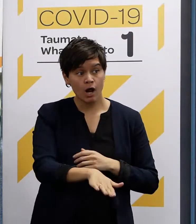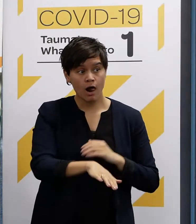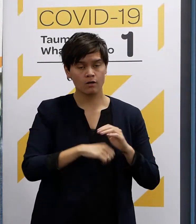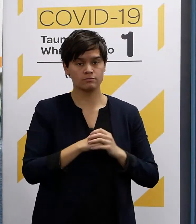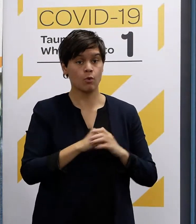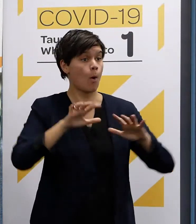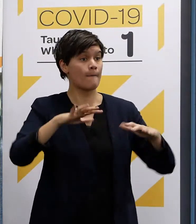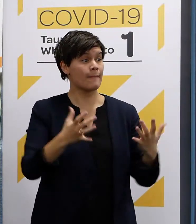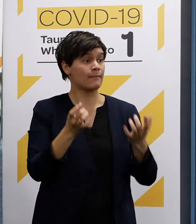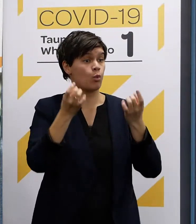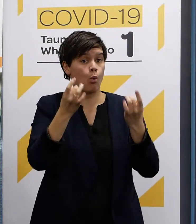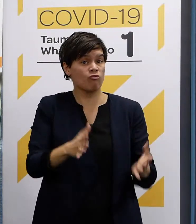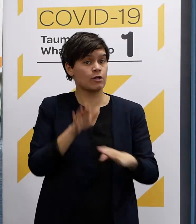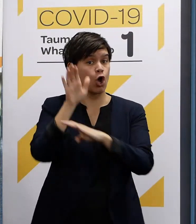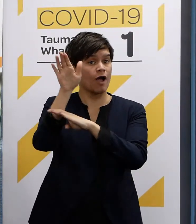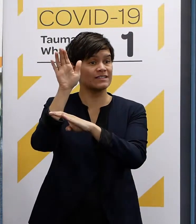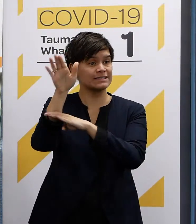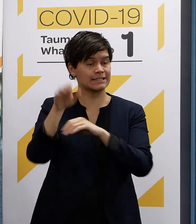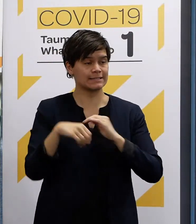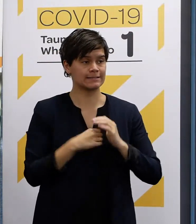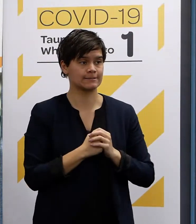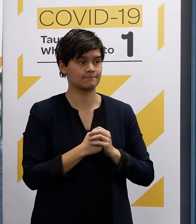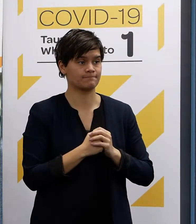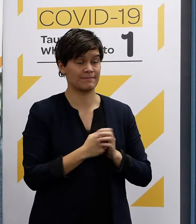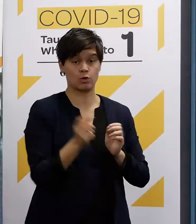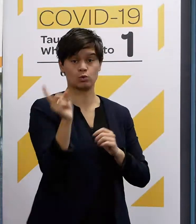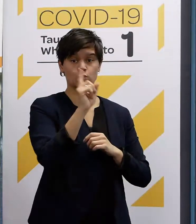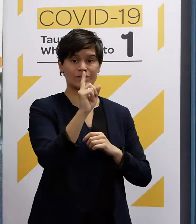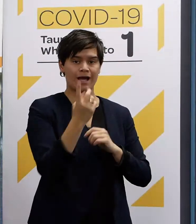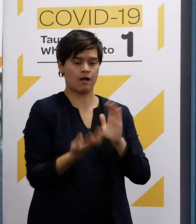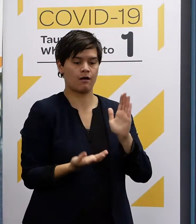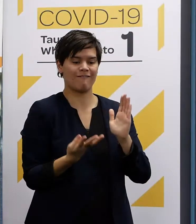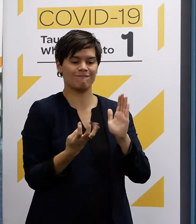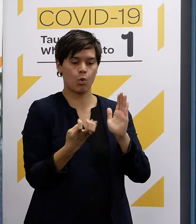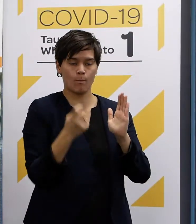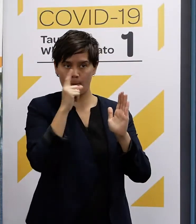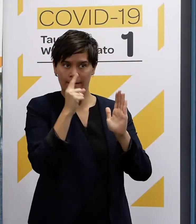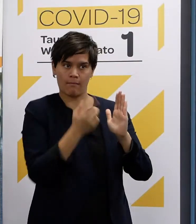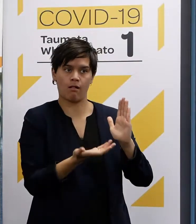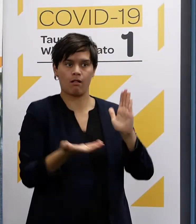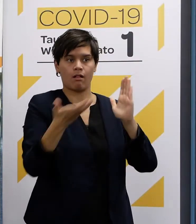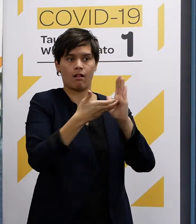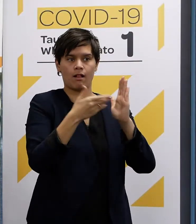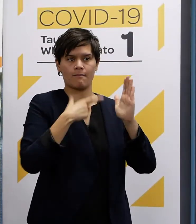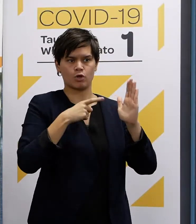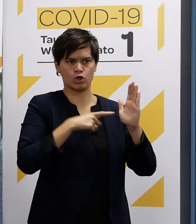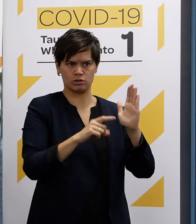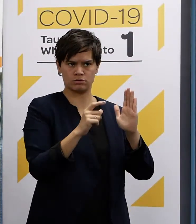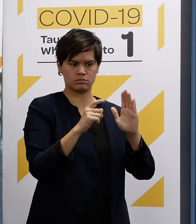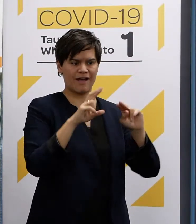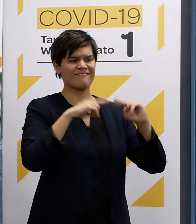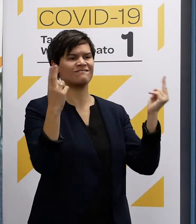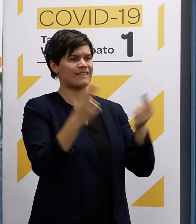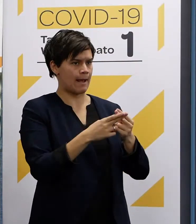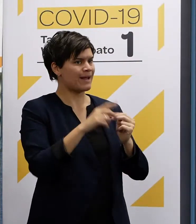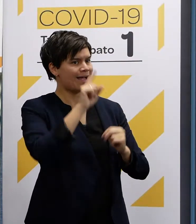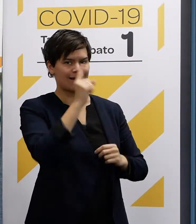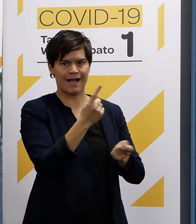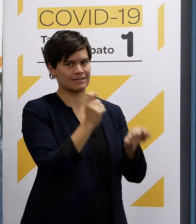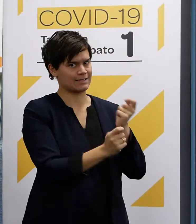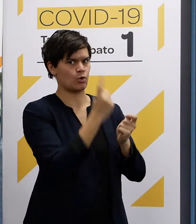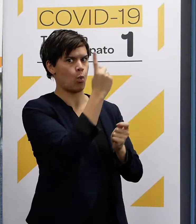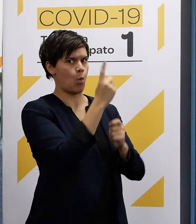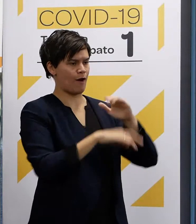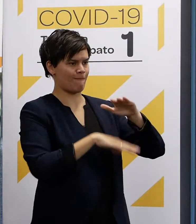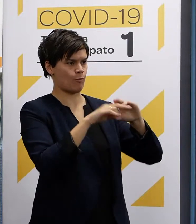yesterday due to a family being unable to be tested at this time. 3 are waiting results. 1 person we understand